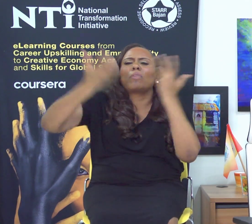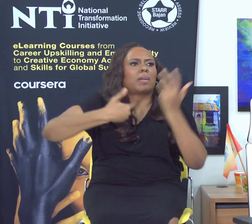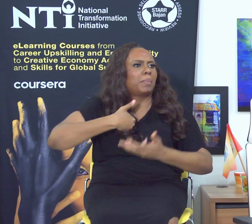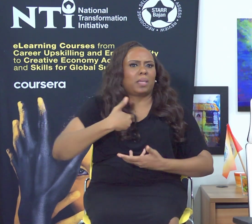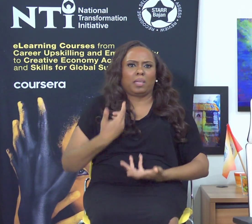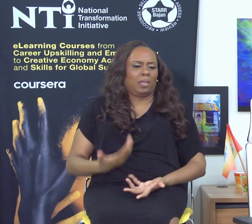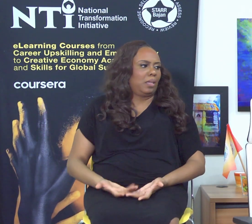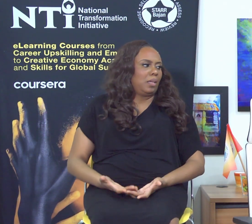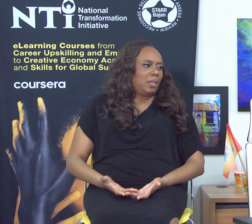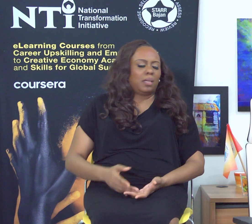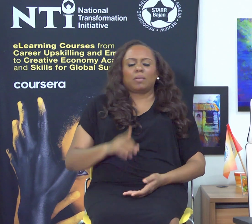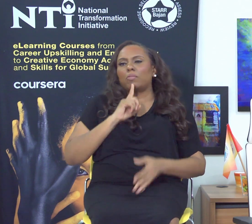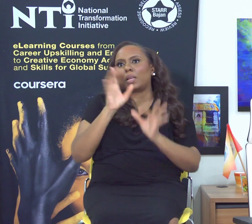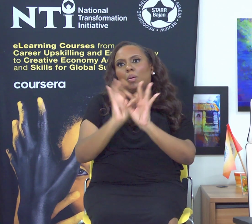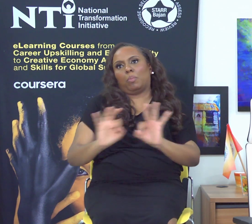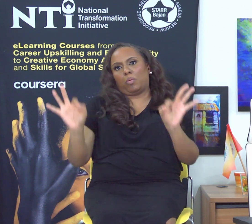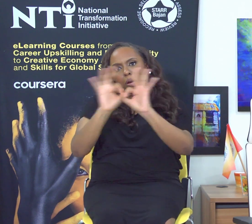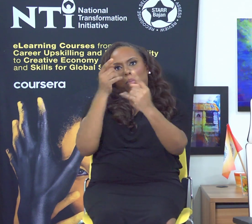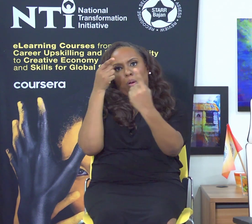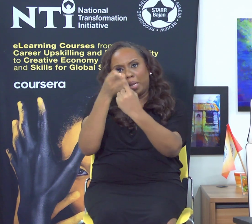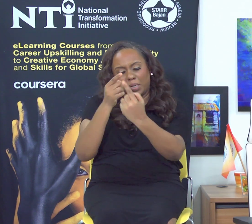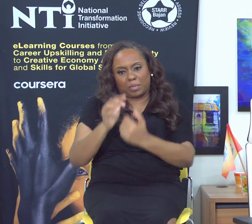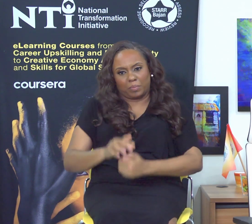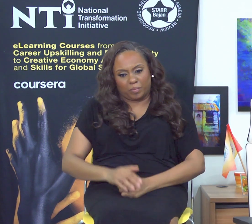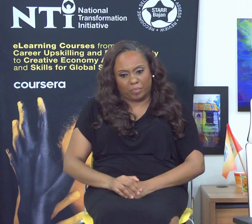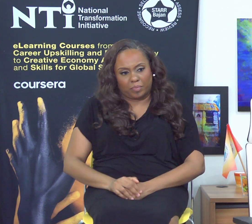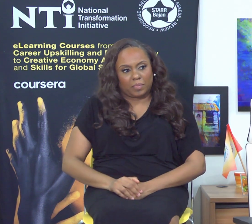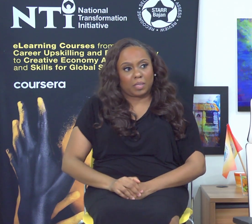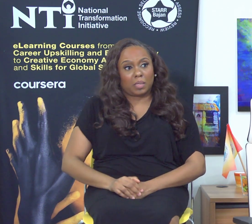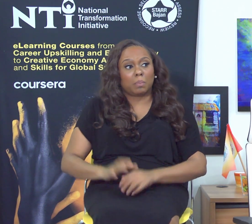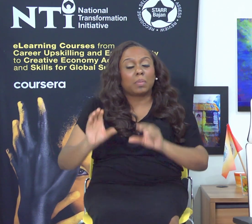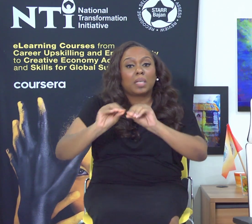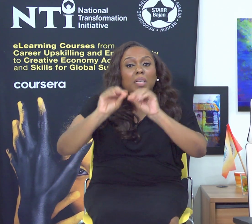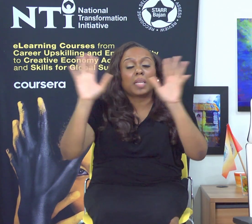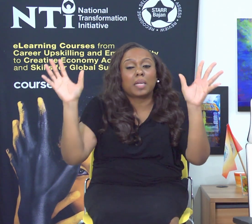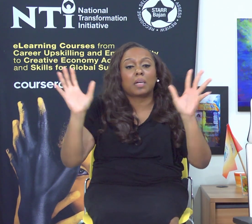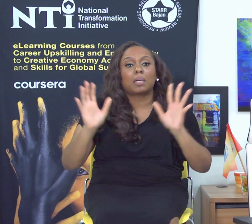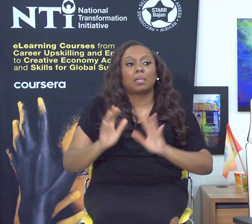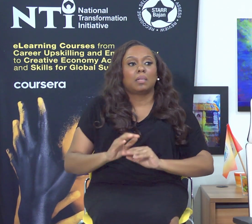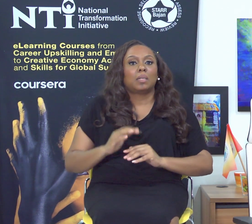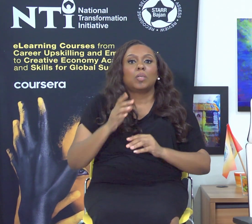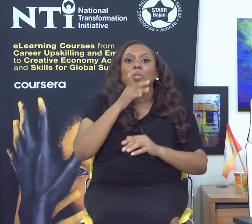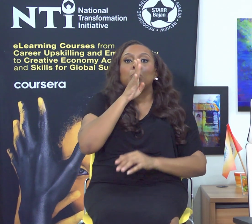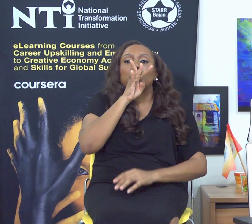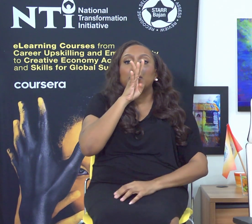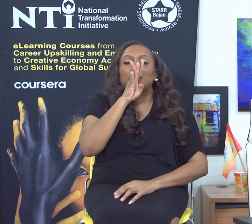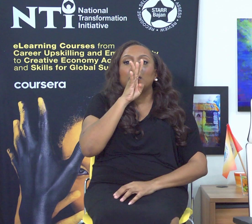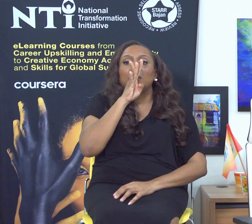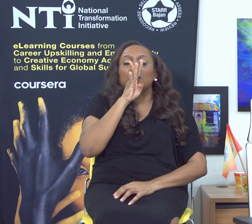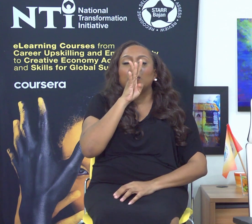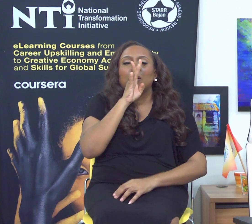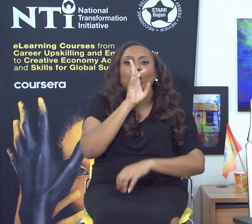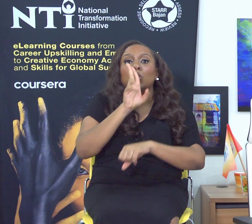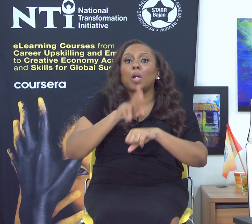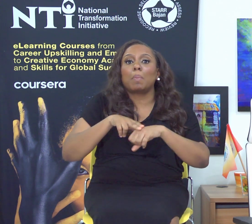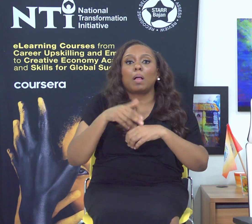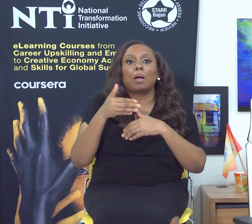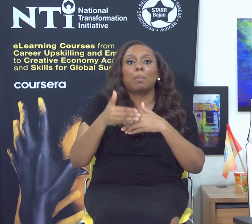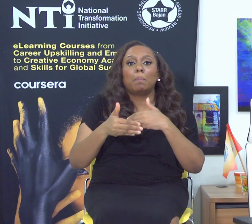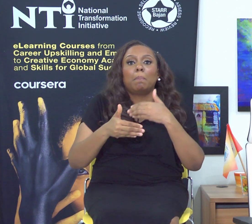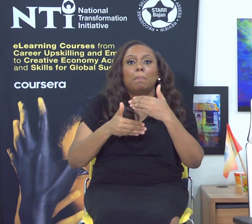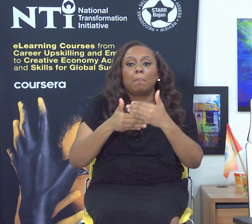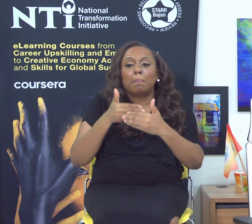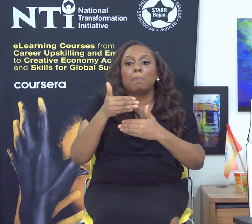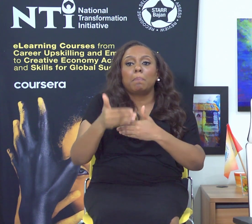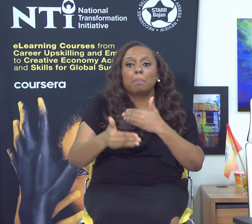important point. Yeah. That clarity Yeah. and enunciation Yeah. is more important than volume.